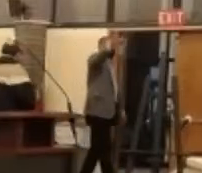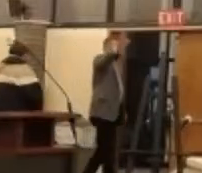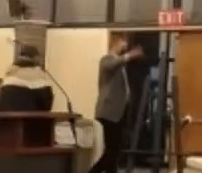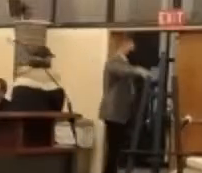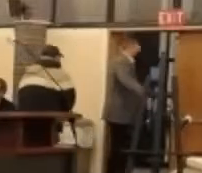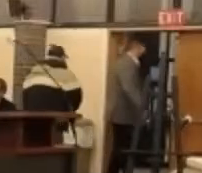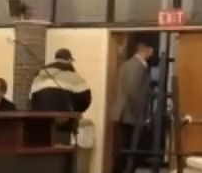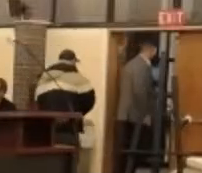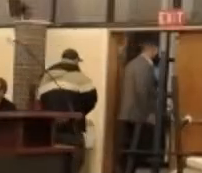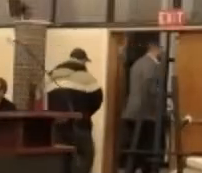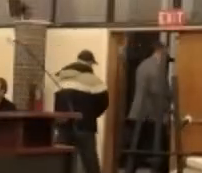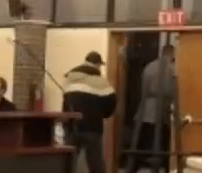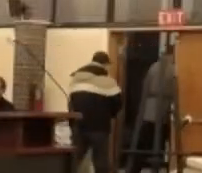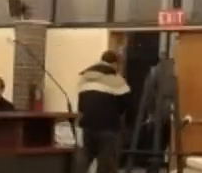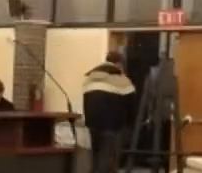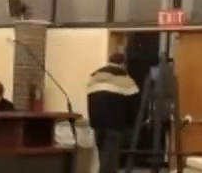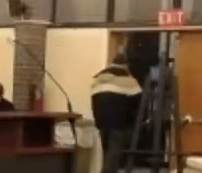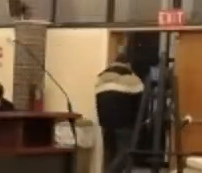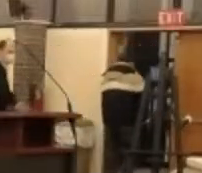Thank you.